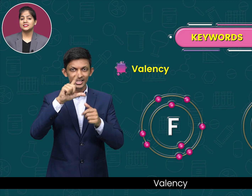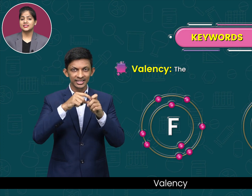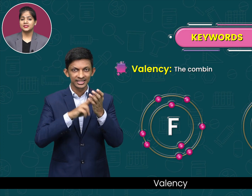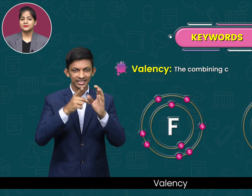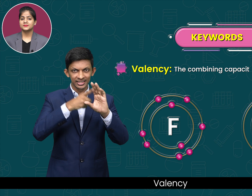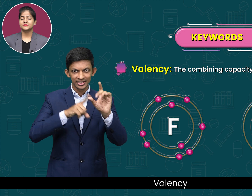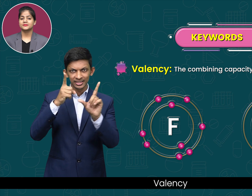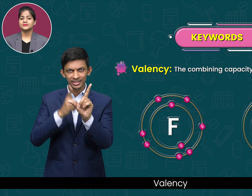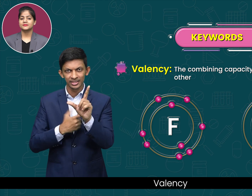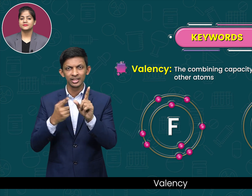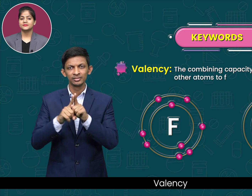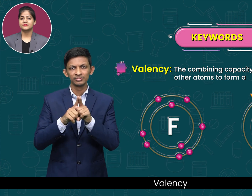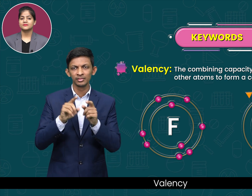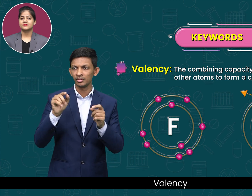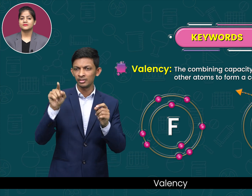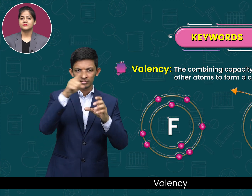valency,